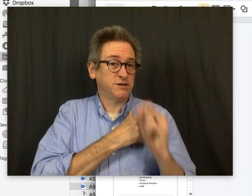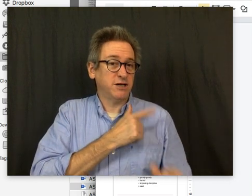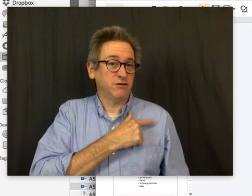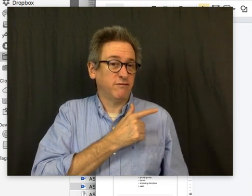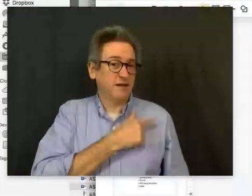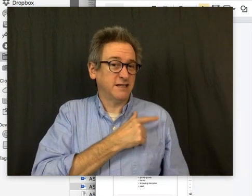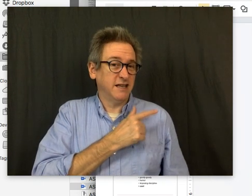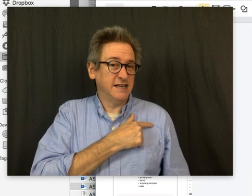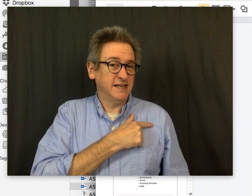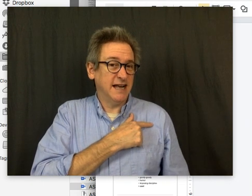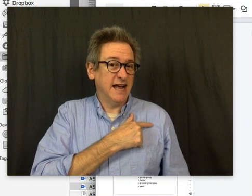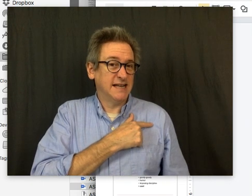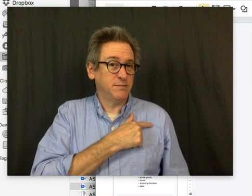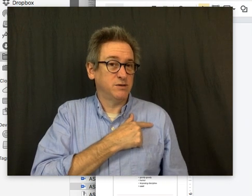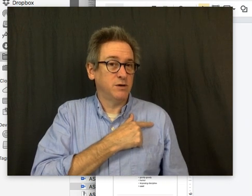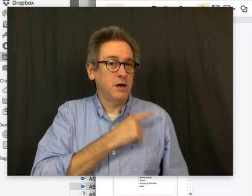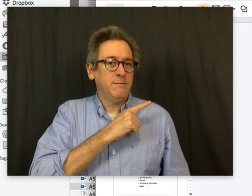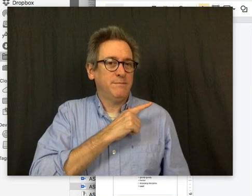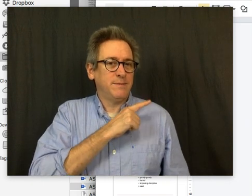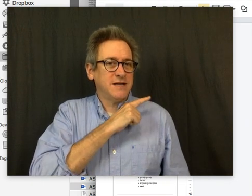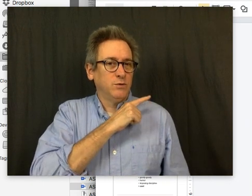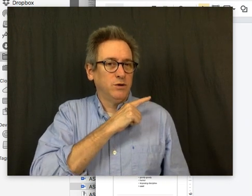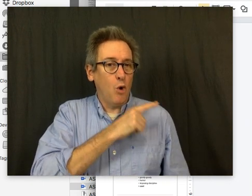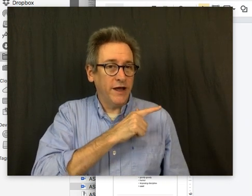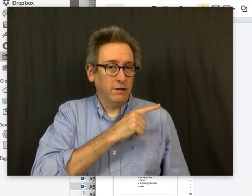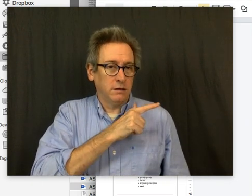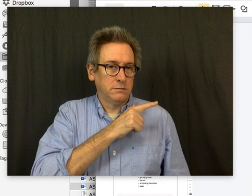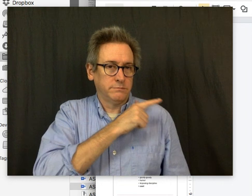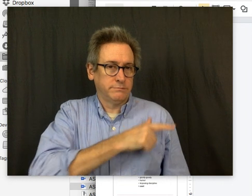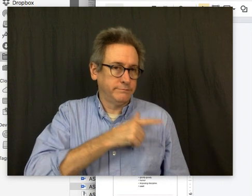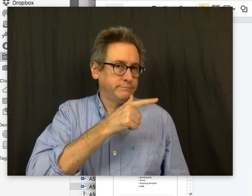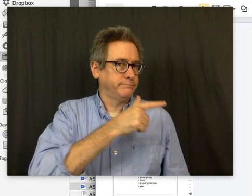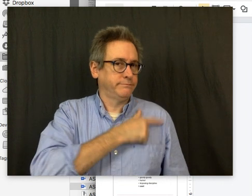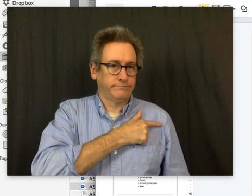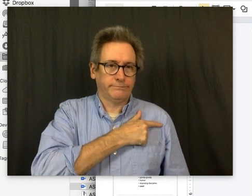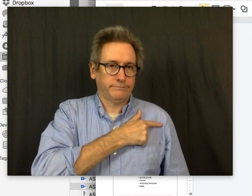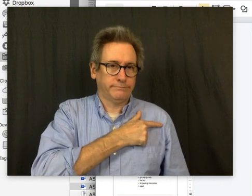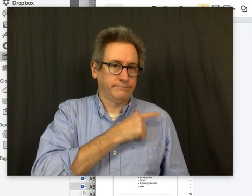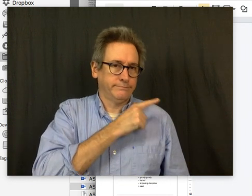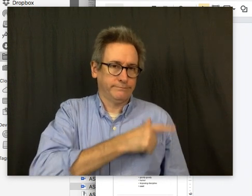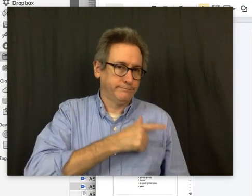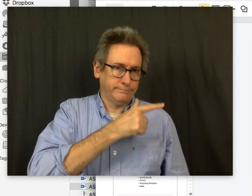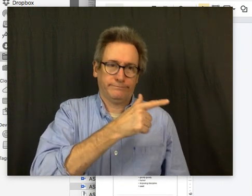facial expression reflecting lazy, as opposed to people tend to loyal.